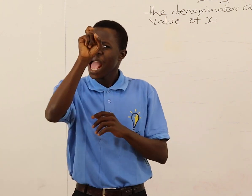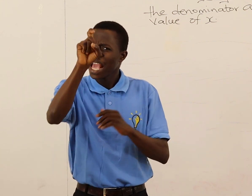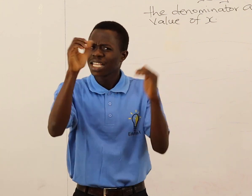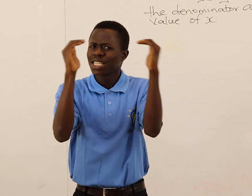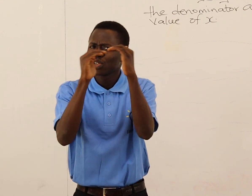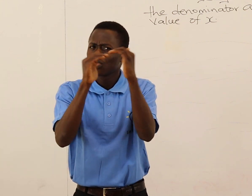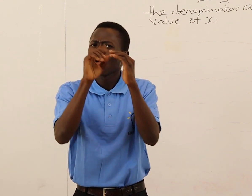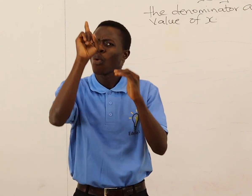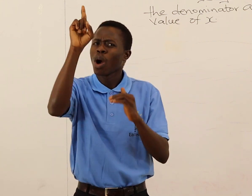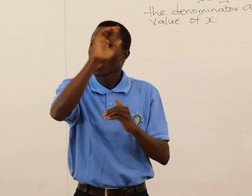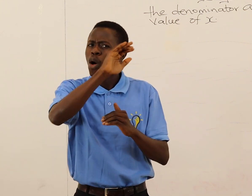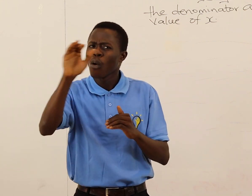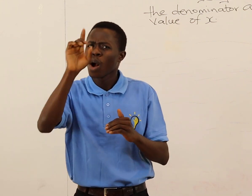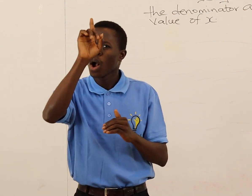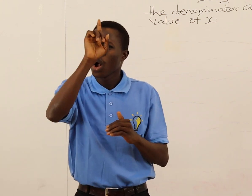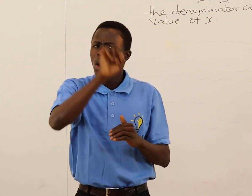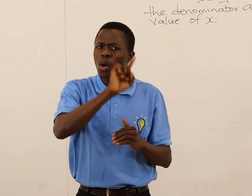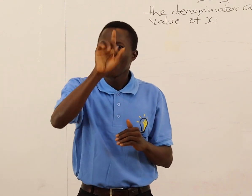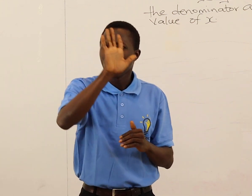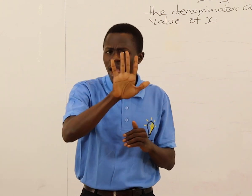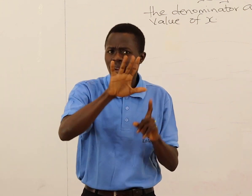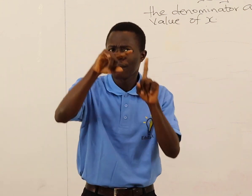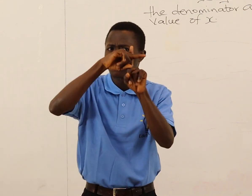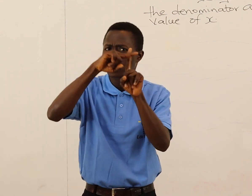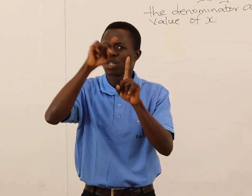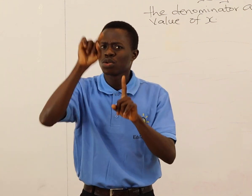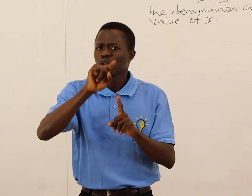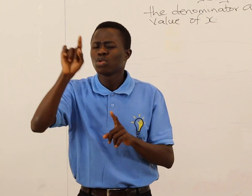And it's saying that x is equal to that expression.